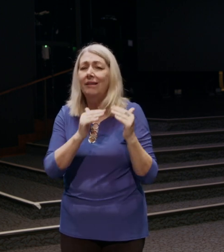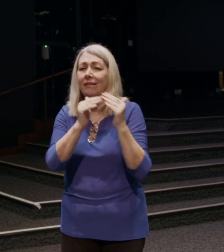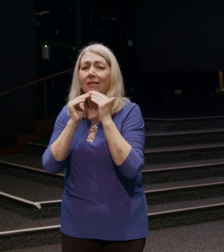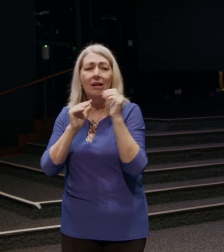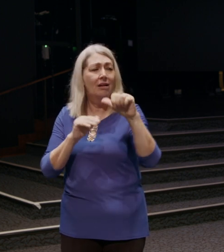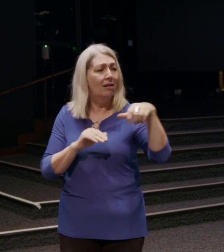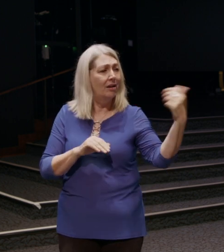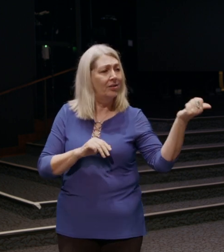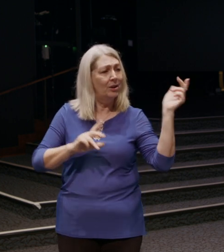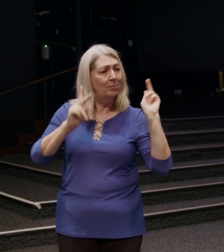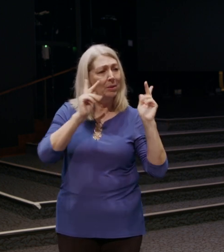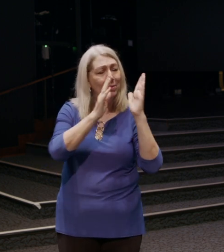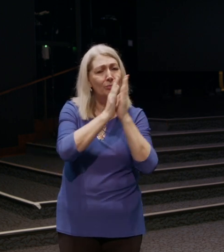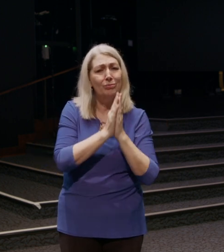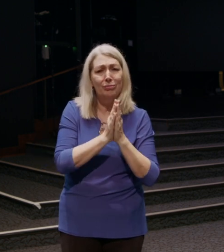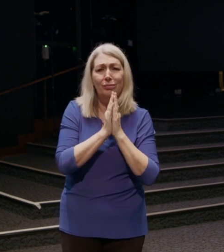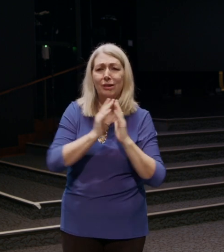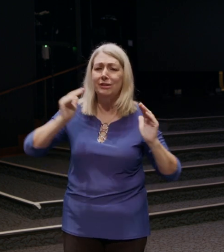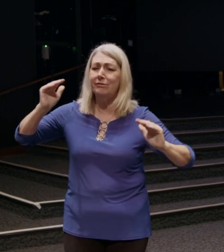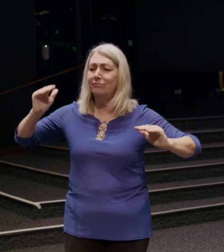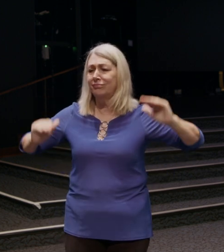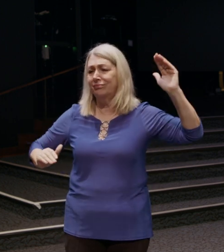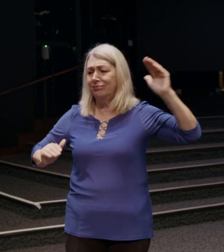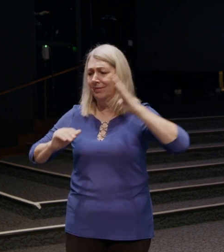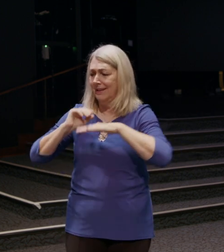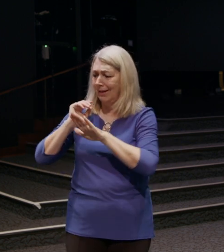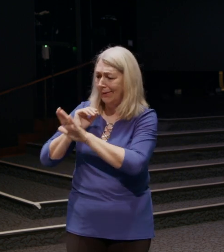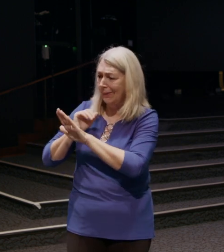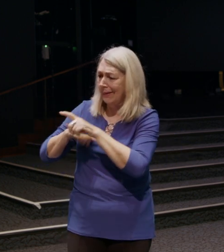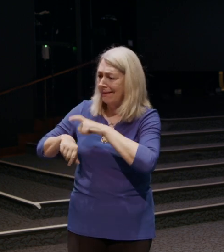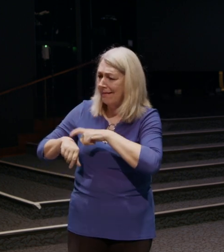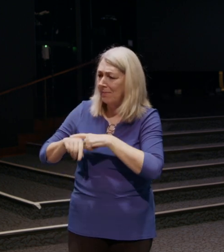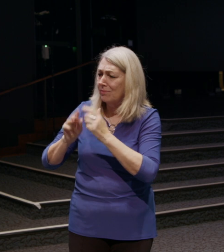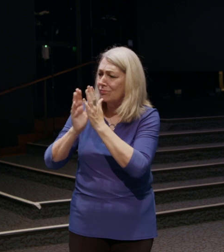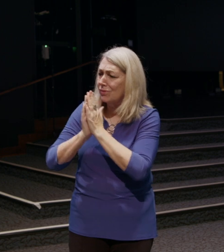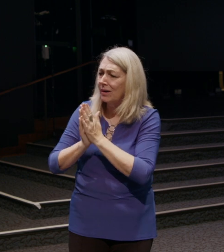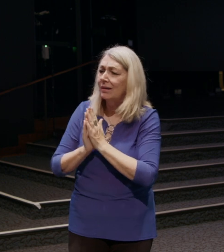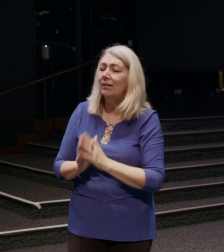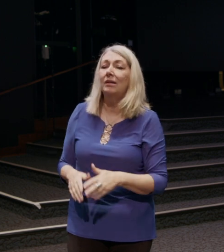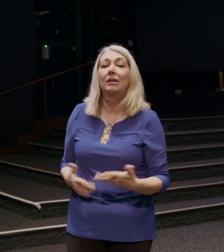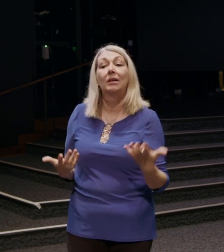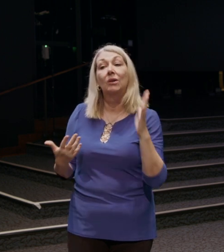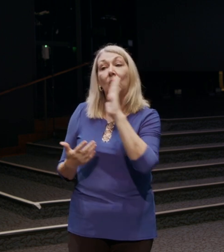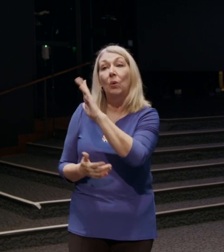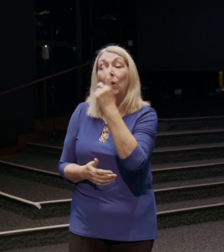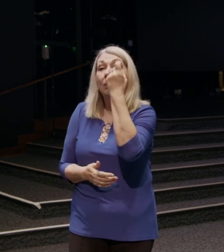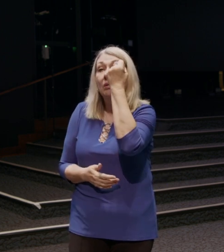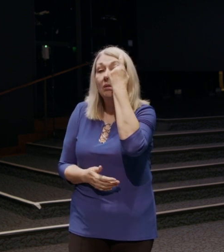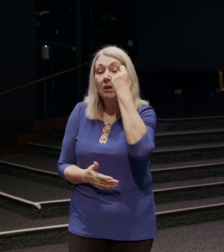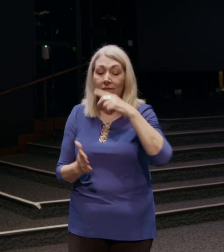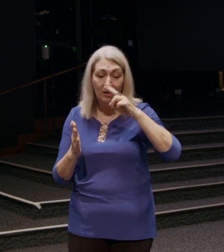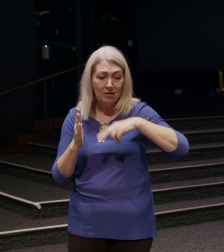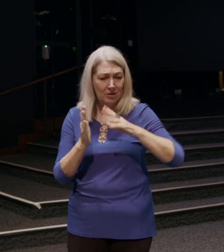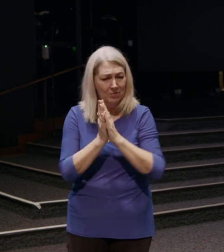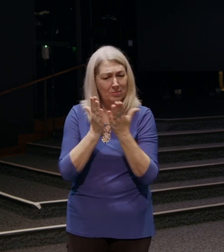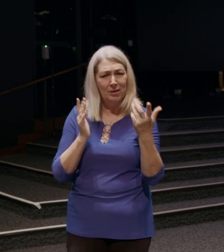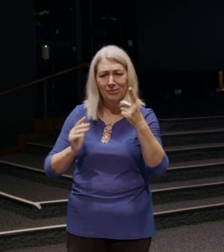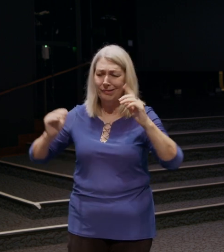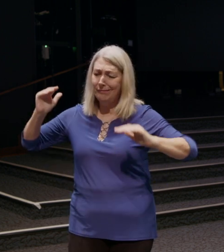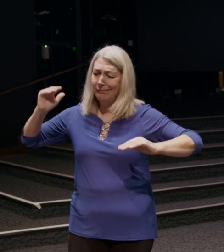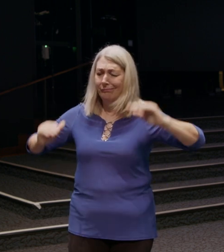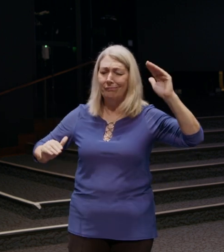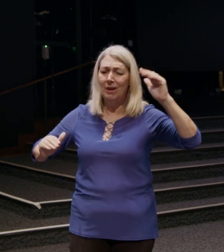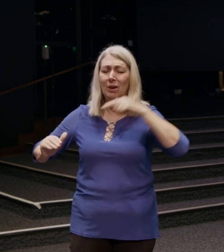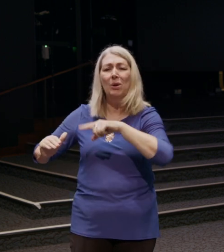circumstance. Further review reveals that your understanding of doctrine is in the lower 20th